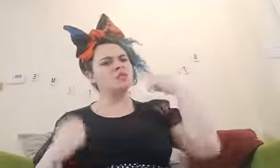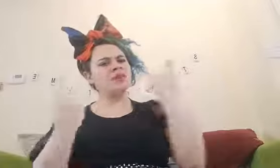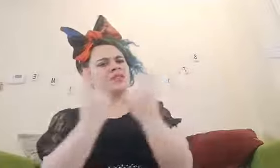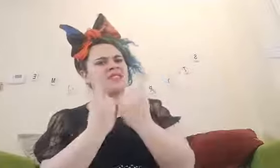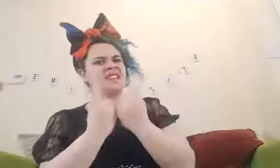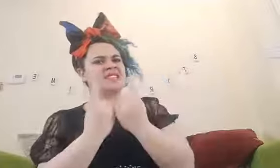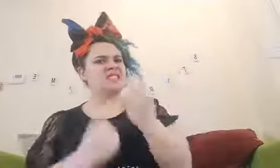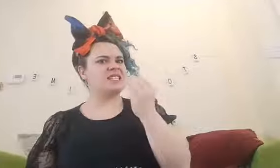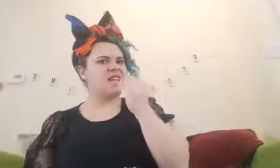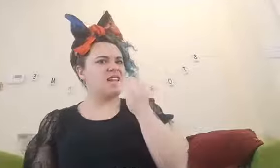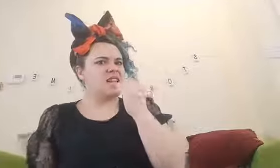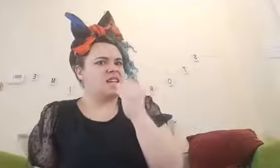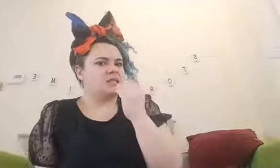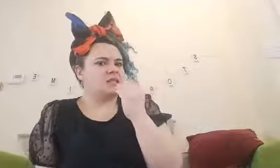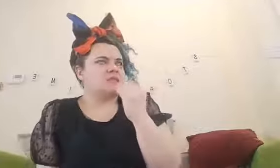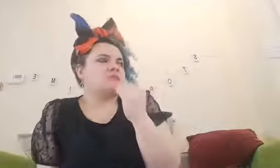sweet things did he eat?